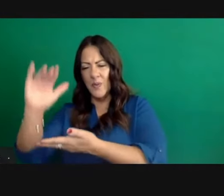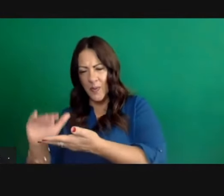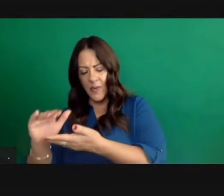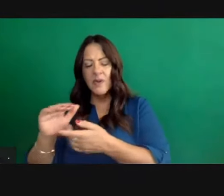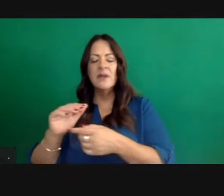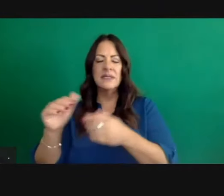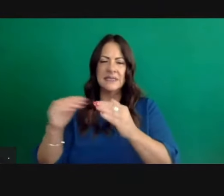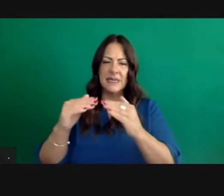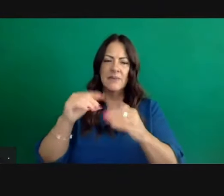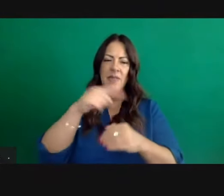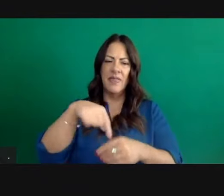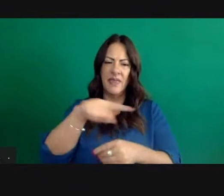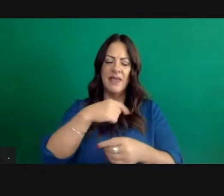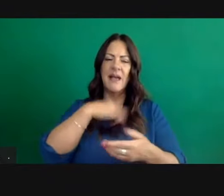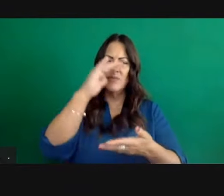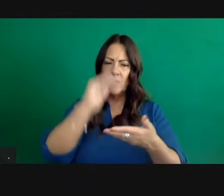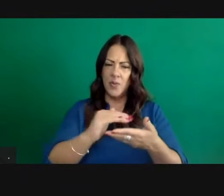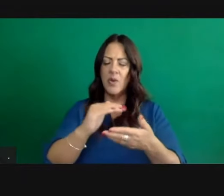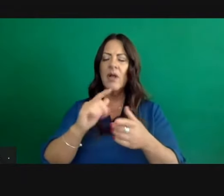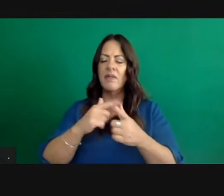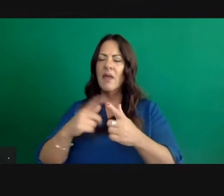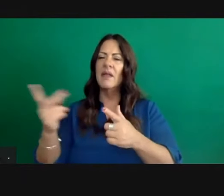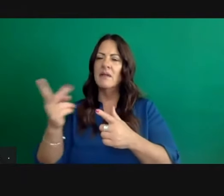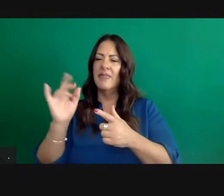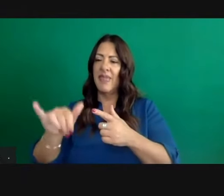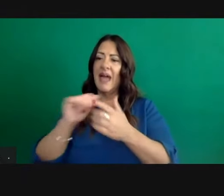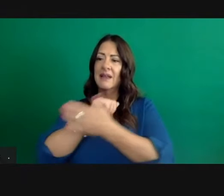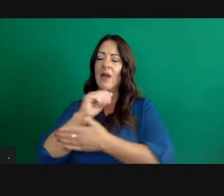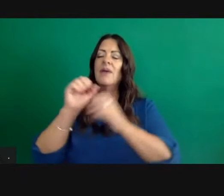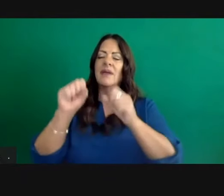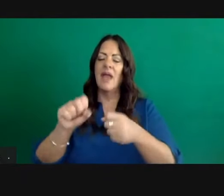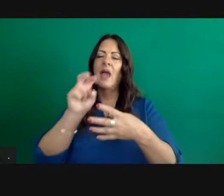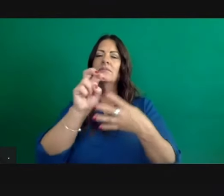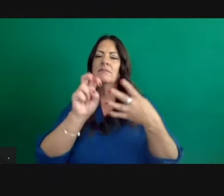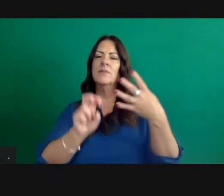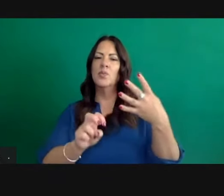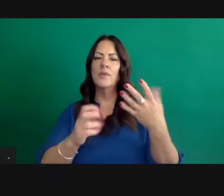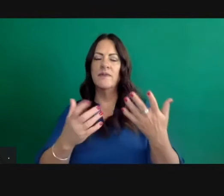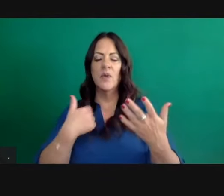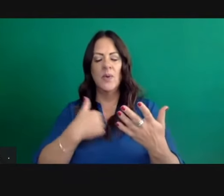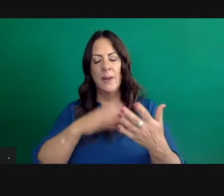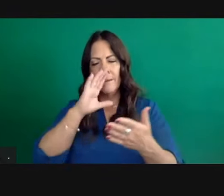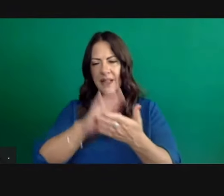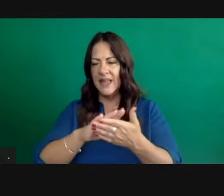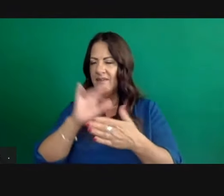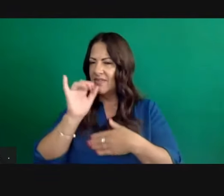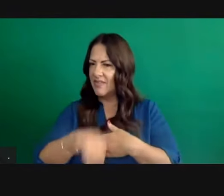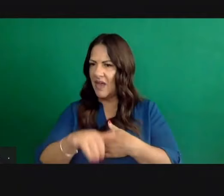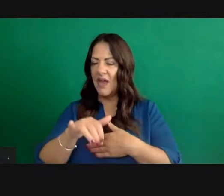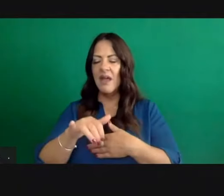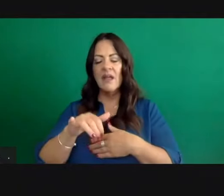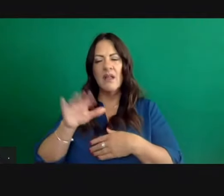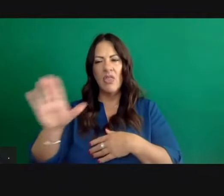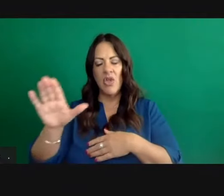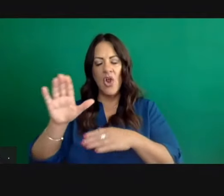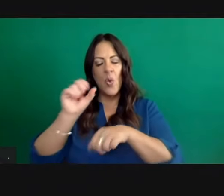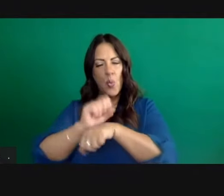rate. So we believe that the way that the health equity measure is applied today